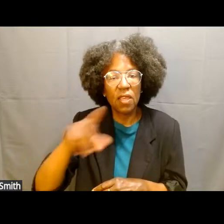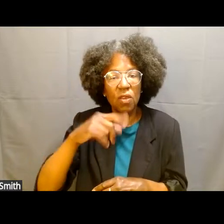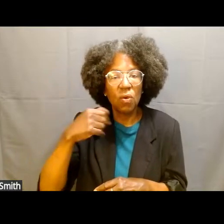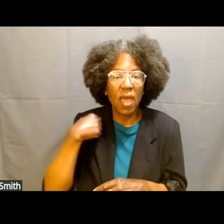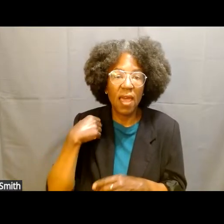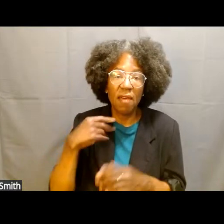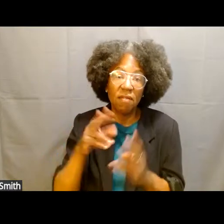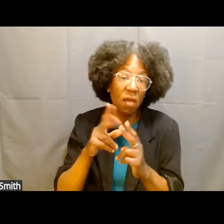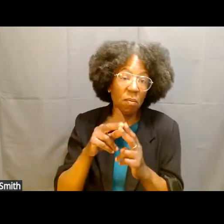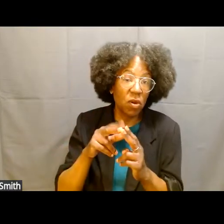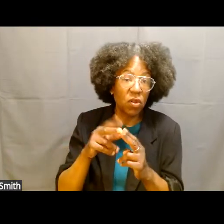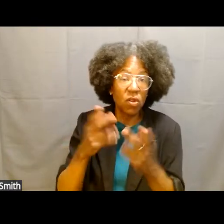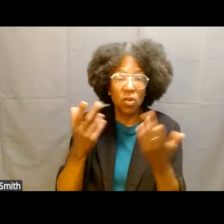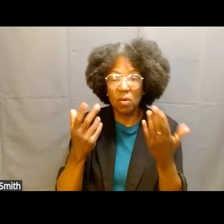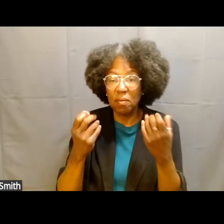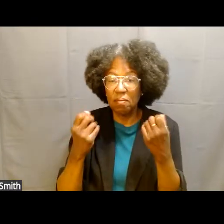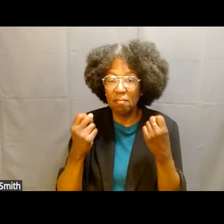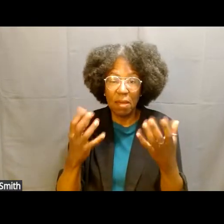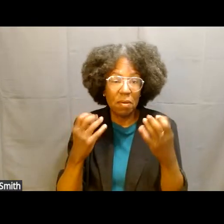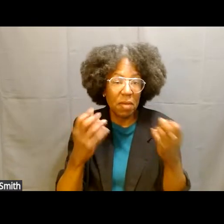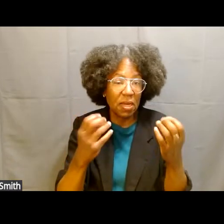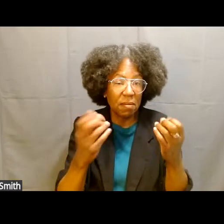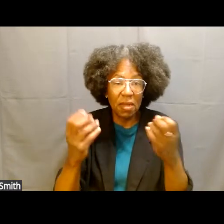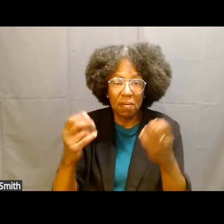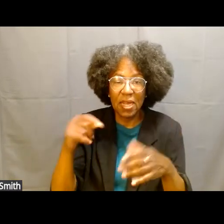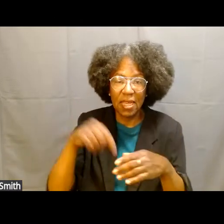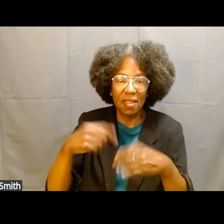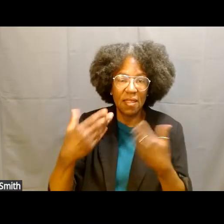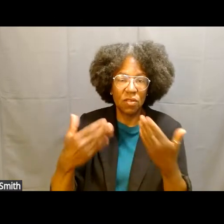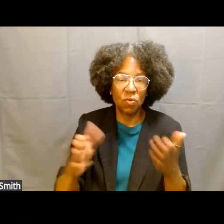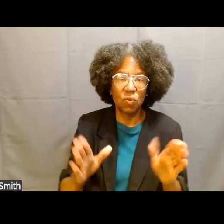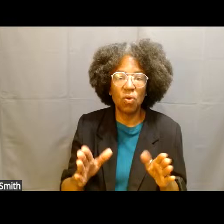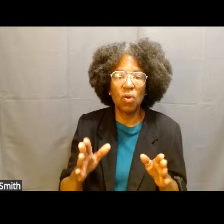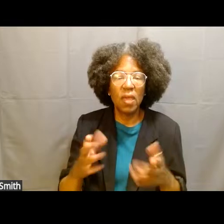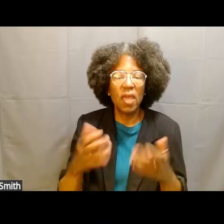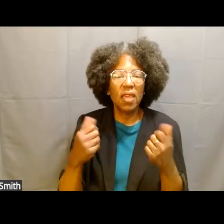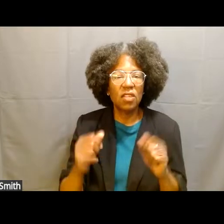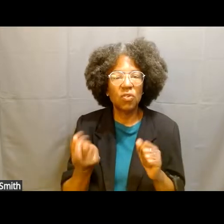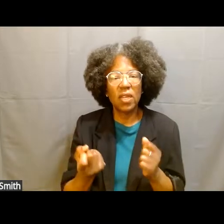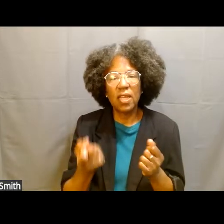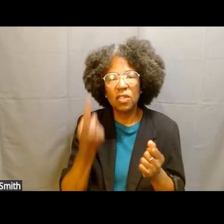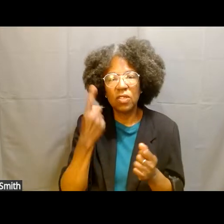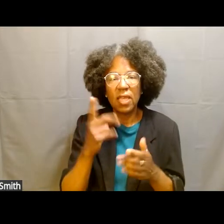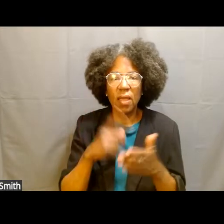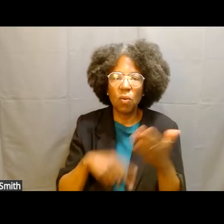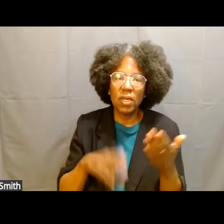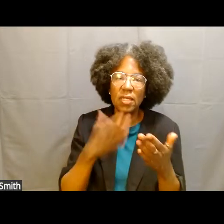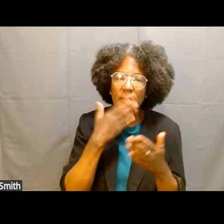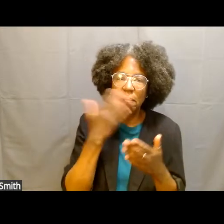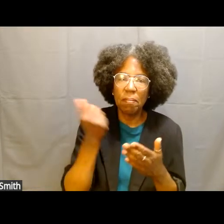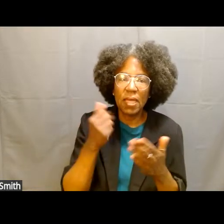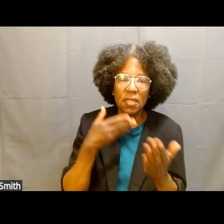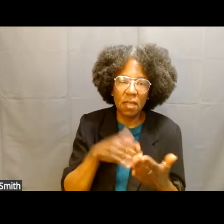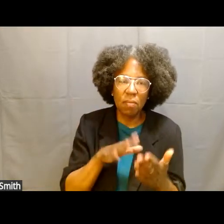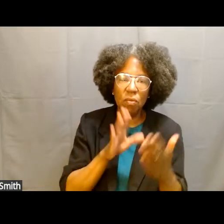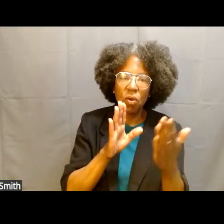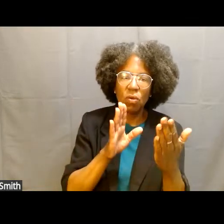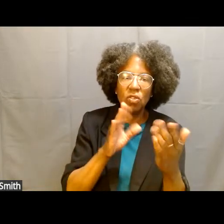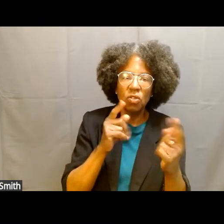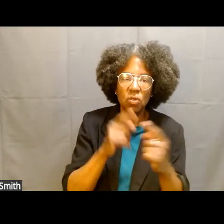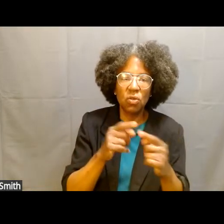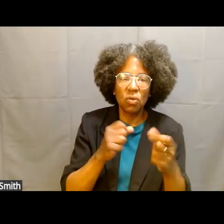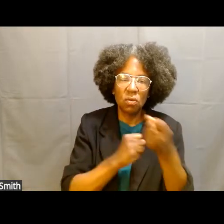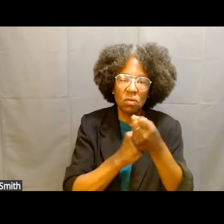maybe many partners in this room, and trying to understand what is the best approach to supporting